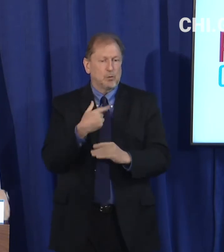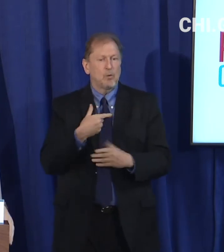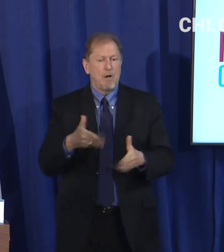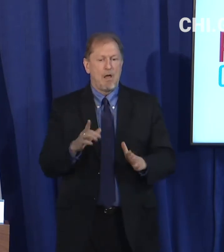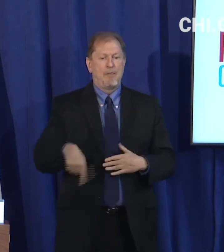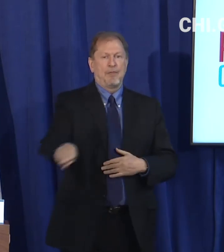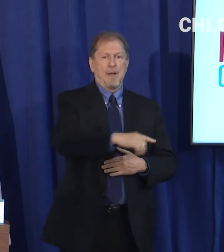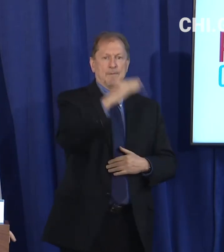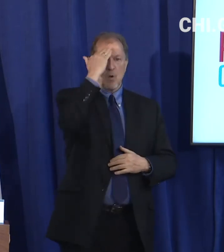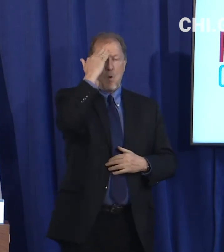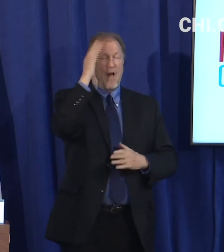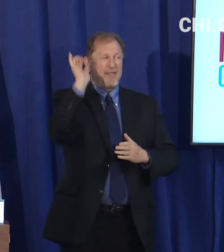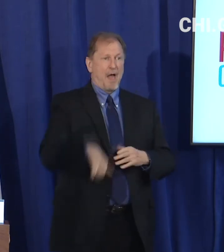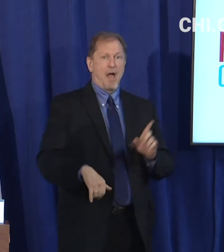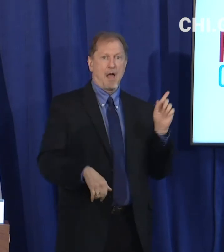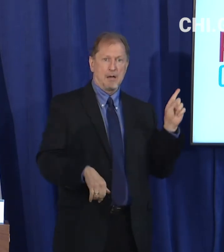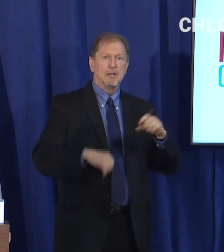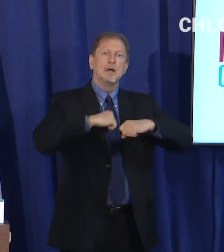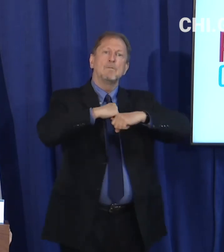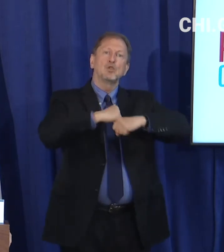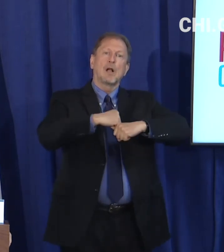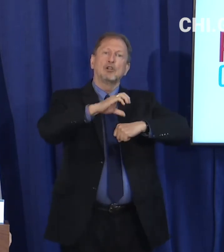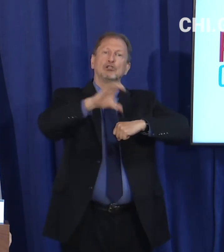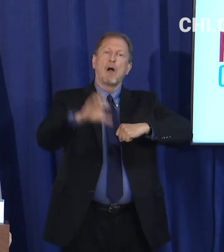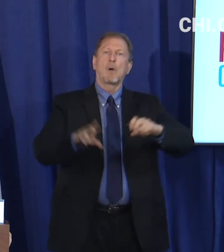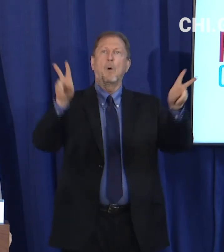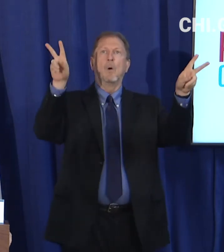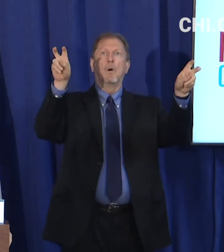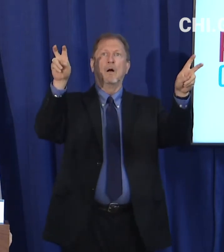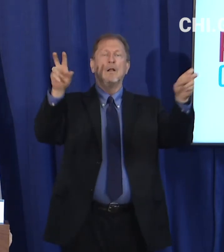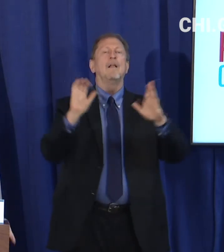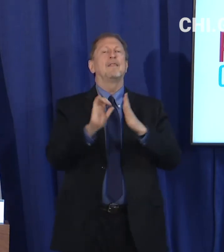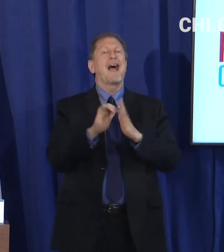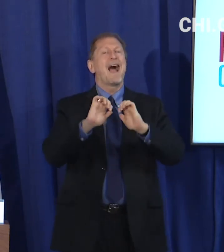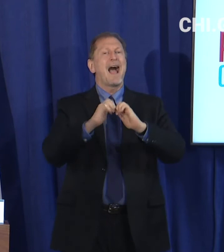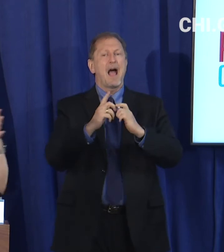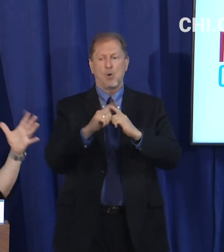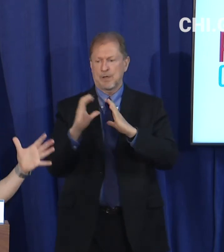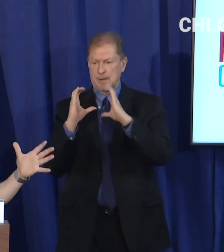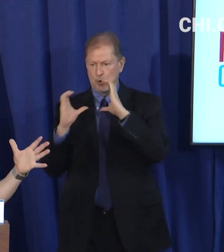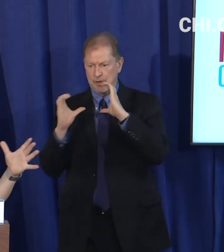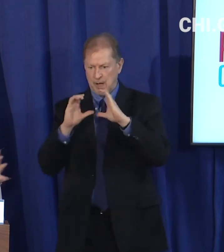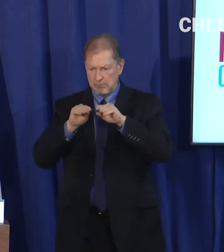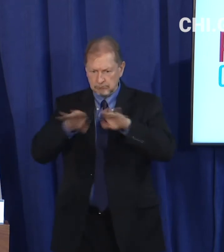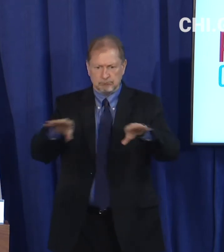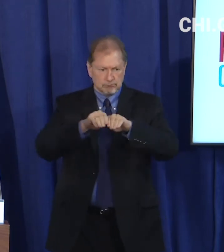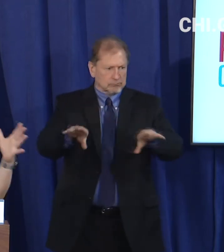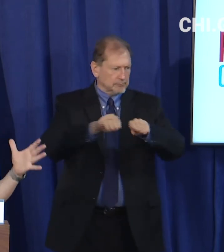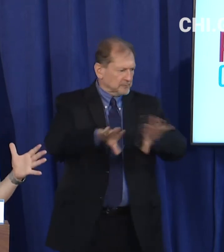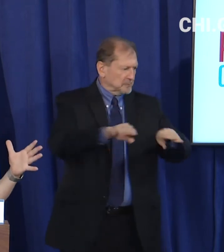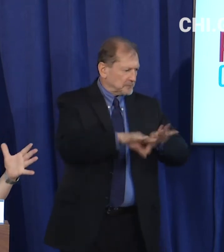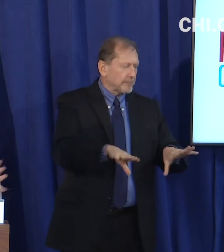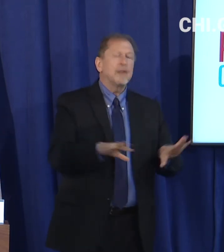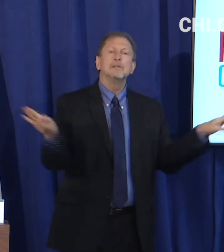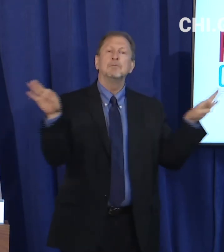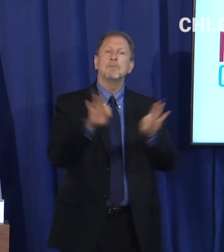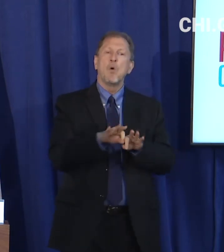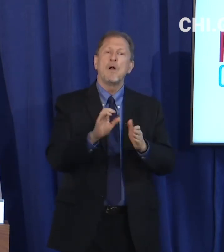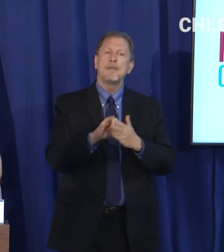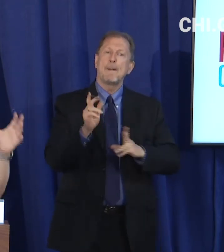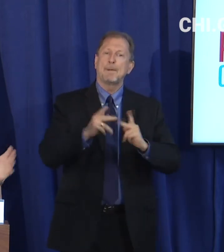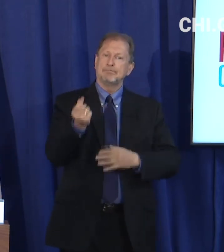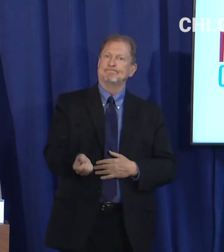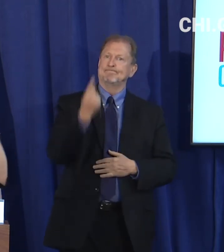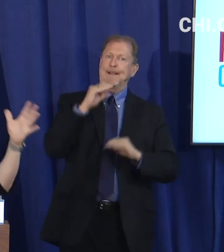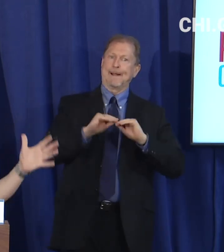Protect Chicago initiative that we launched a number of weeks ago has both a broad component where we're thinking about getting messaging out